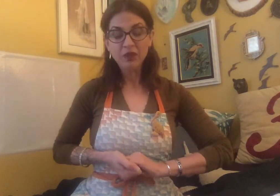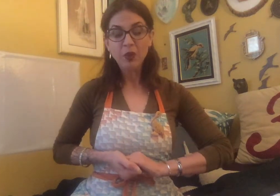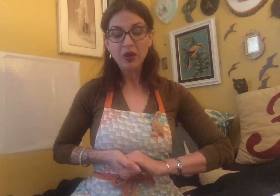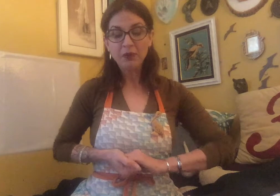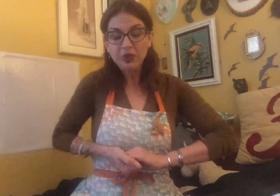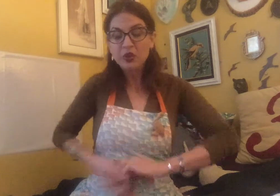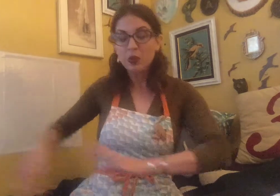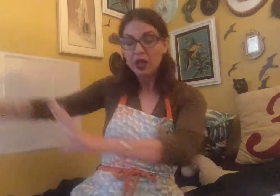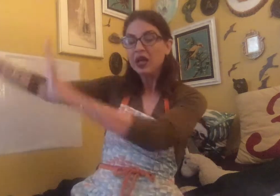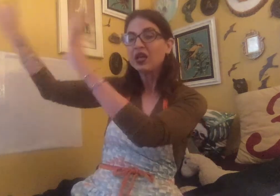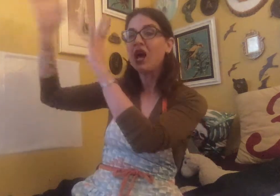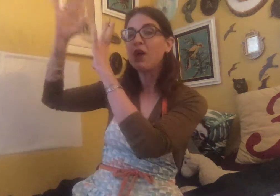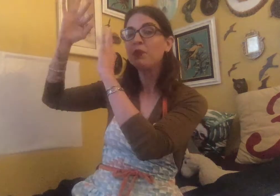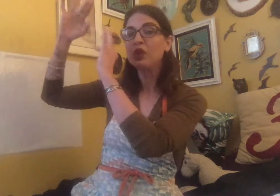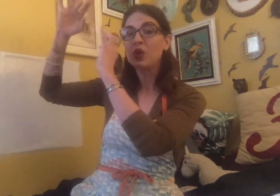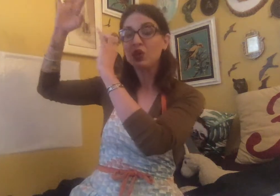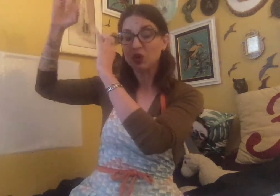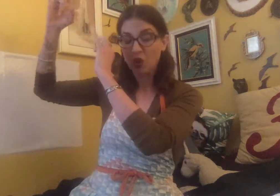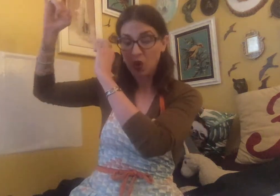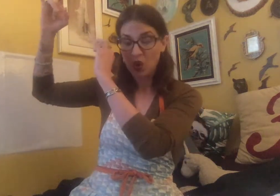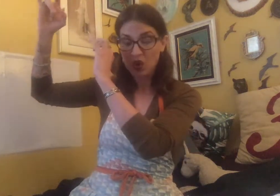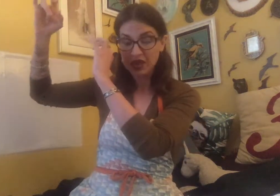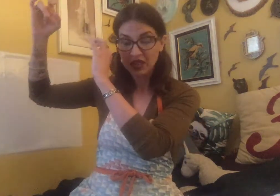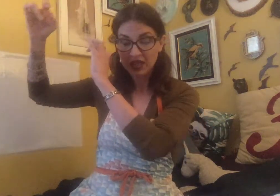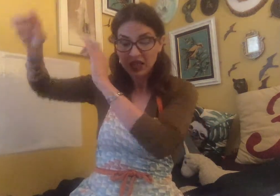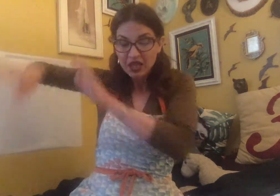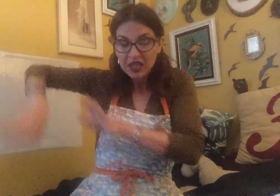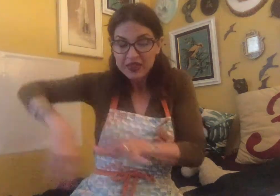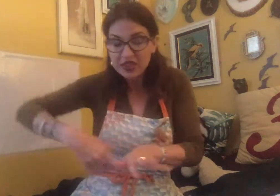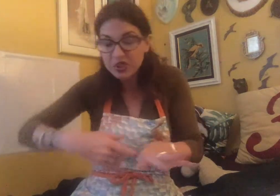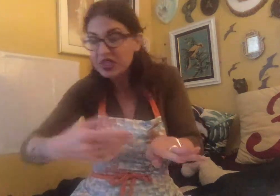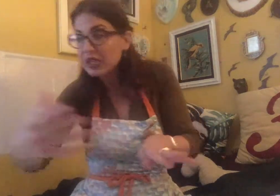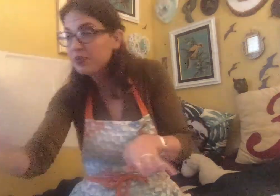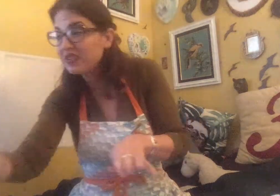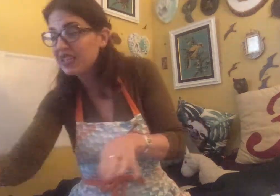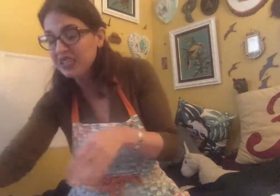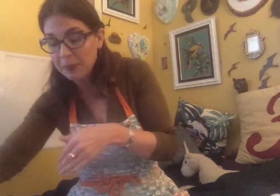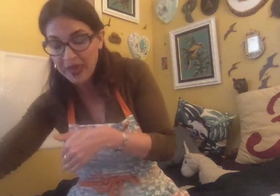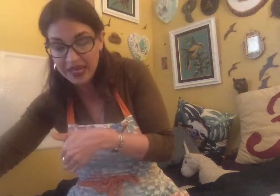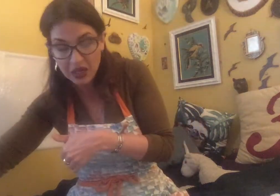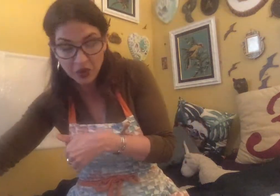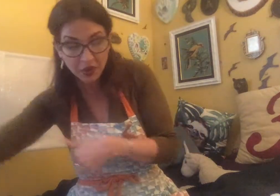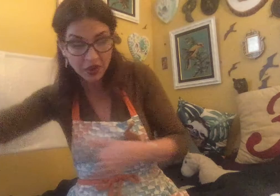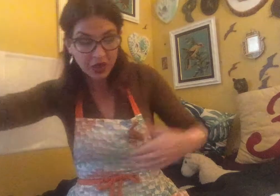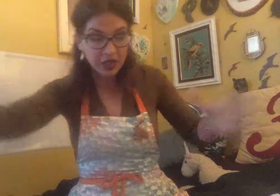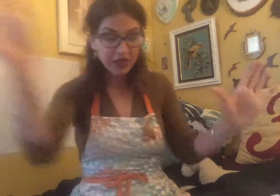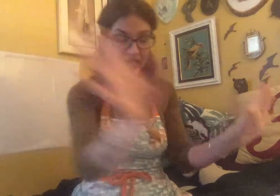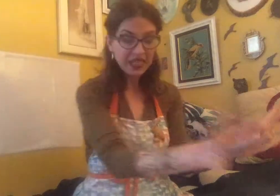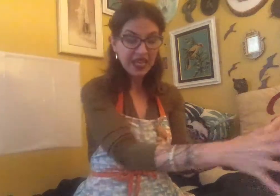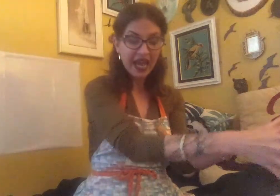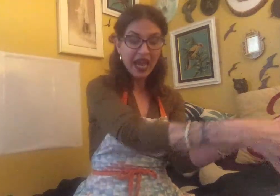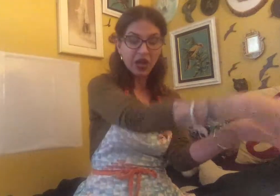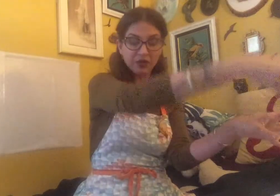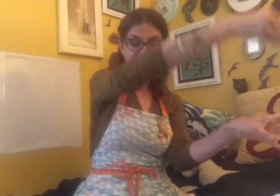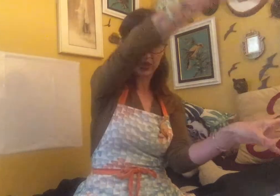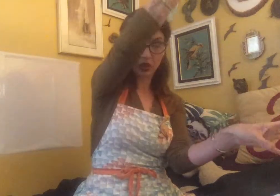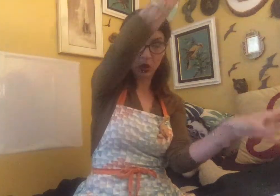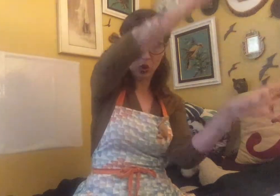Boy Blue, come blow your horn. The sheep's in the meadow, the cow's in the